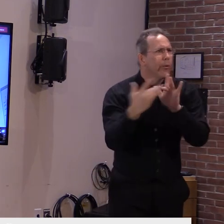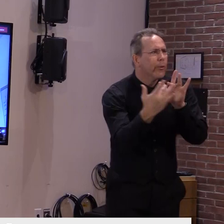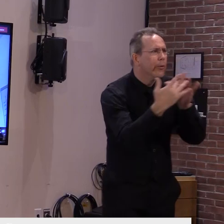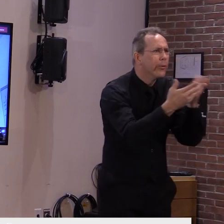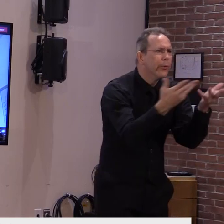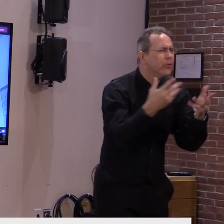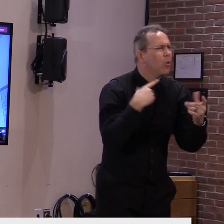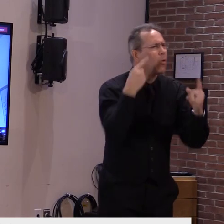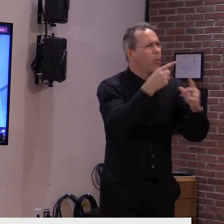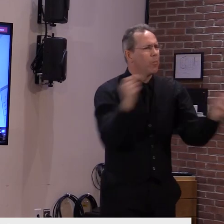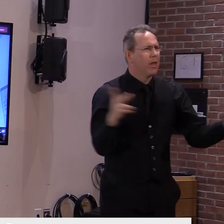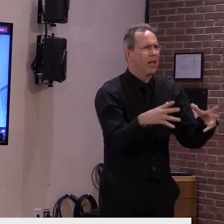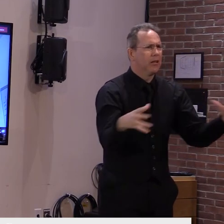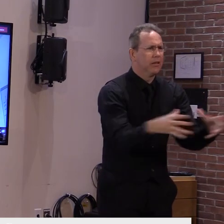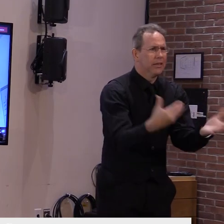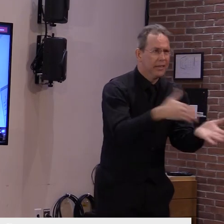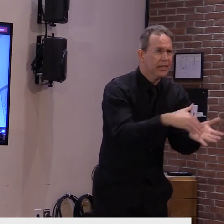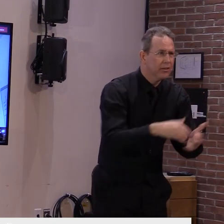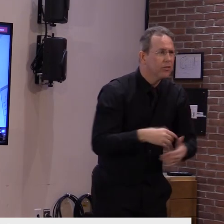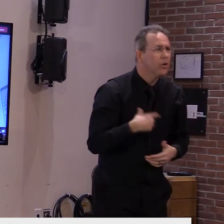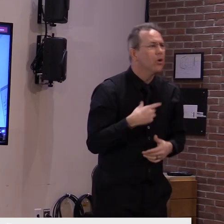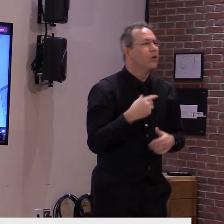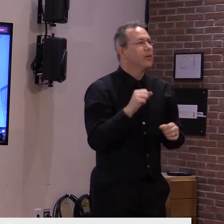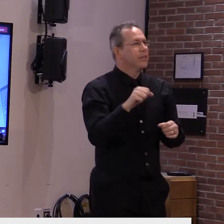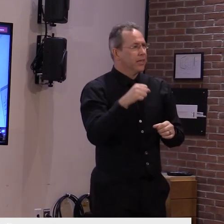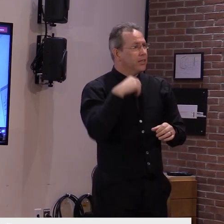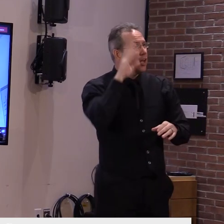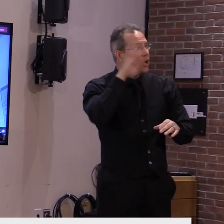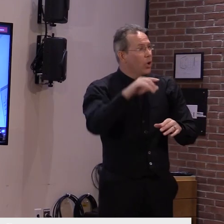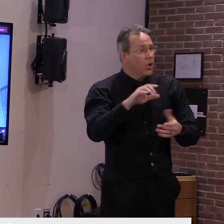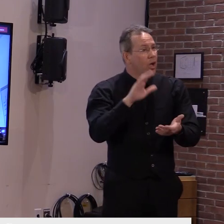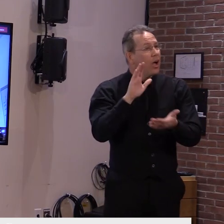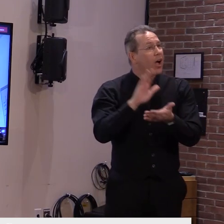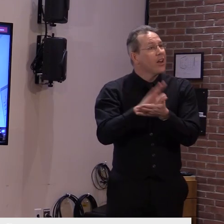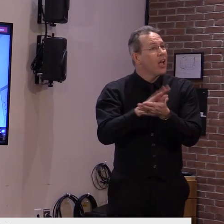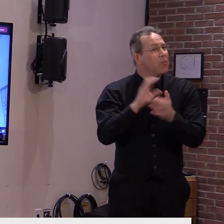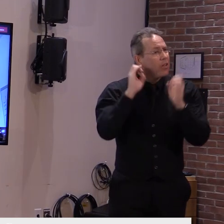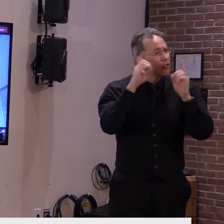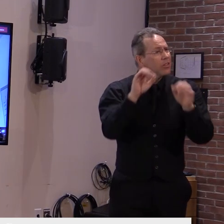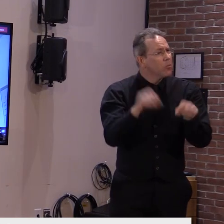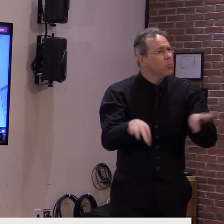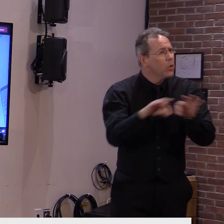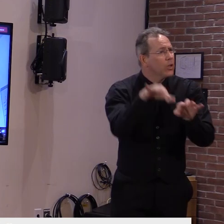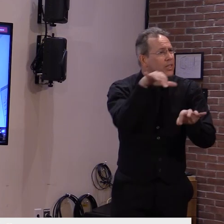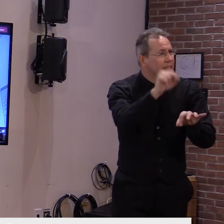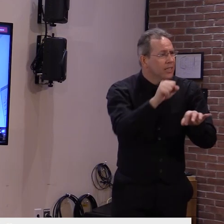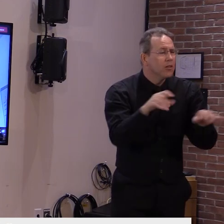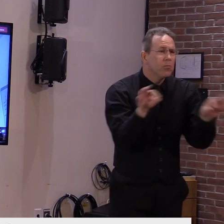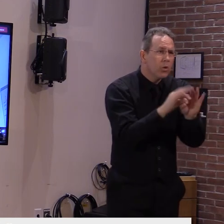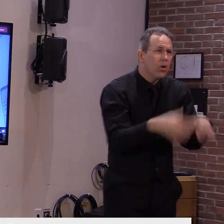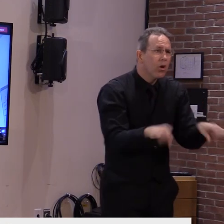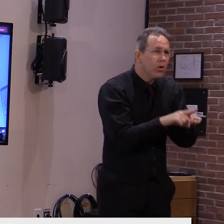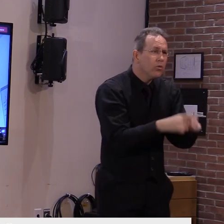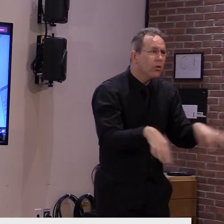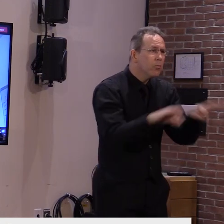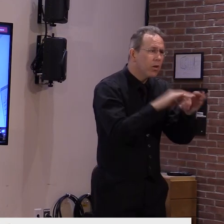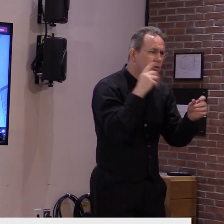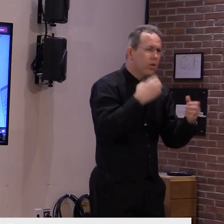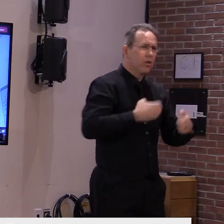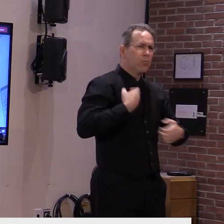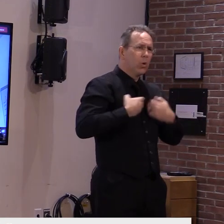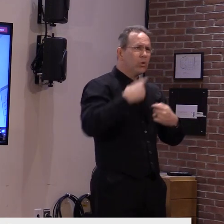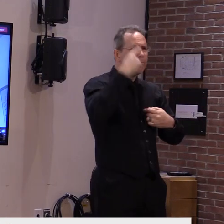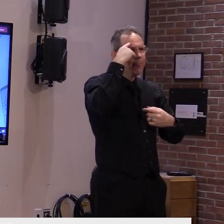although this work will certainly have an academic focus, we will also need to attend to the social and emotional needs of students by reestablishing connections with their peers